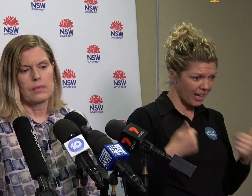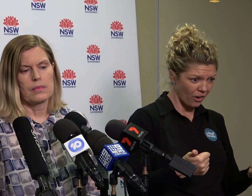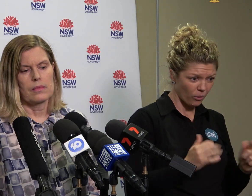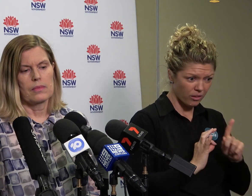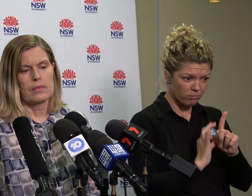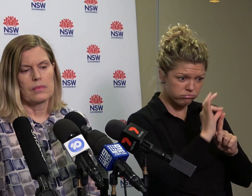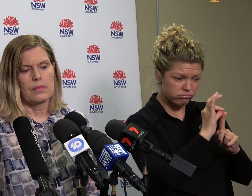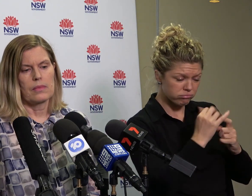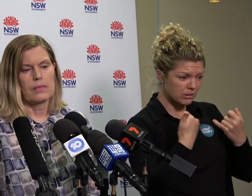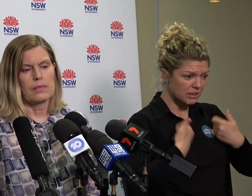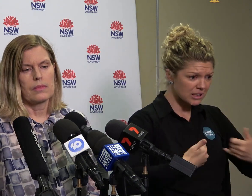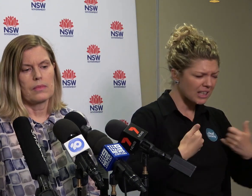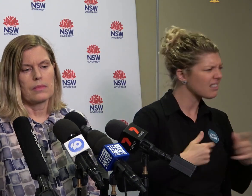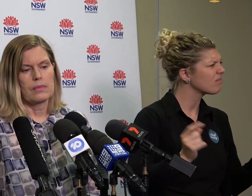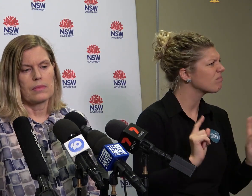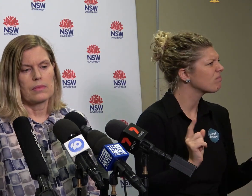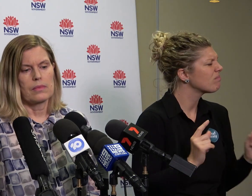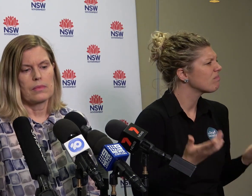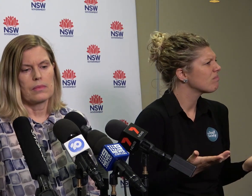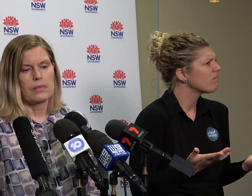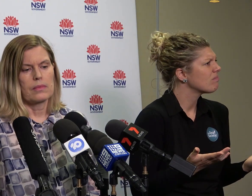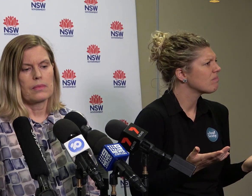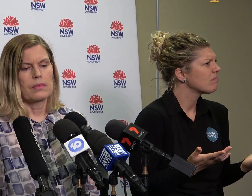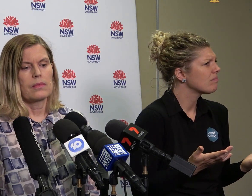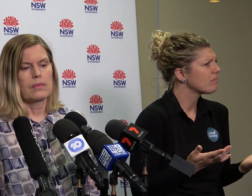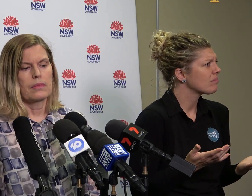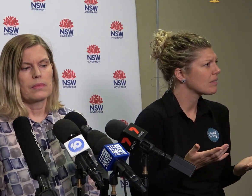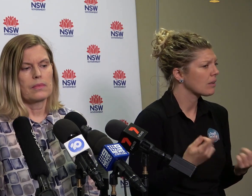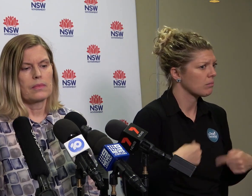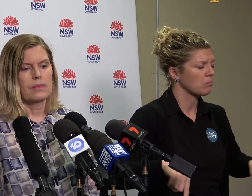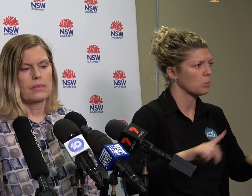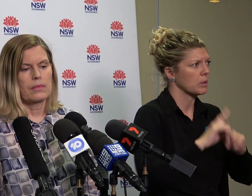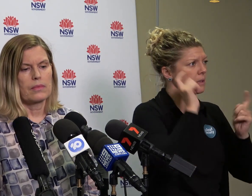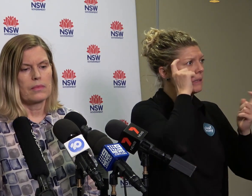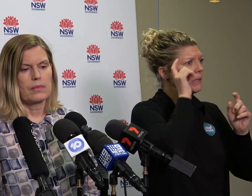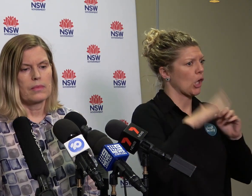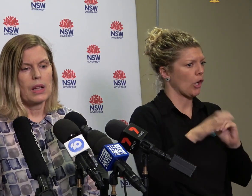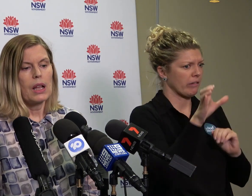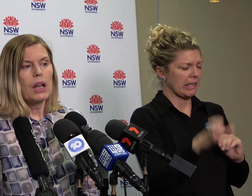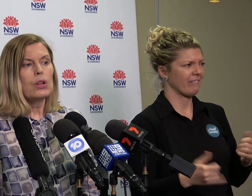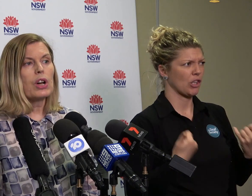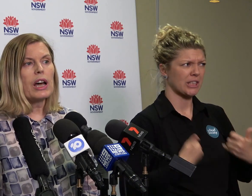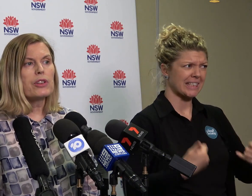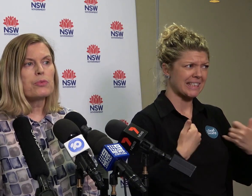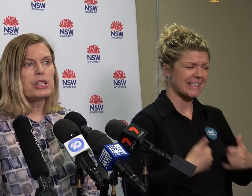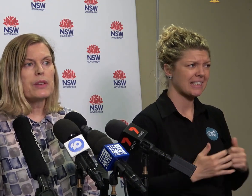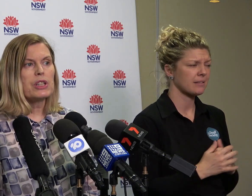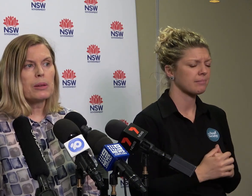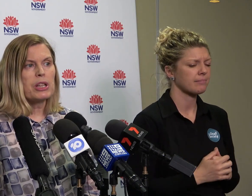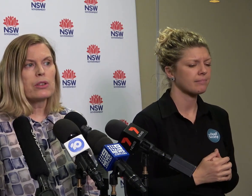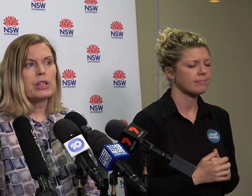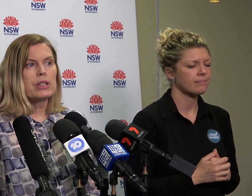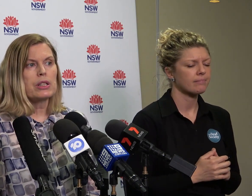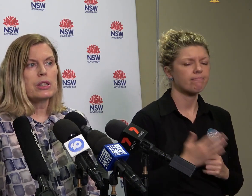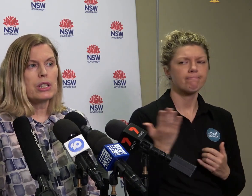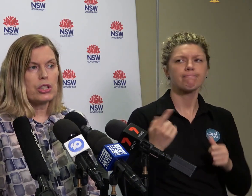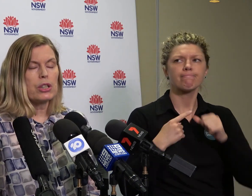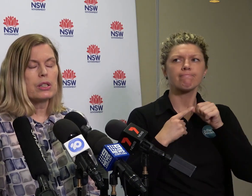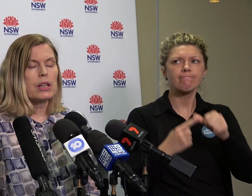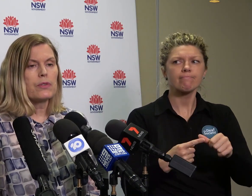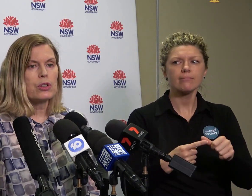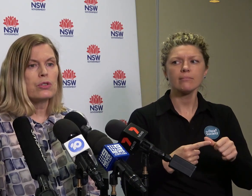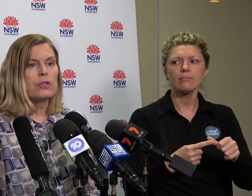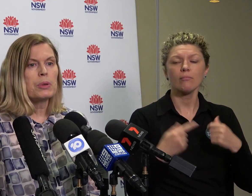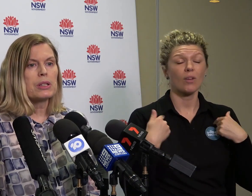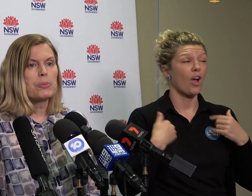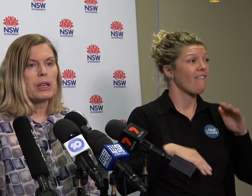or is it the same? Obviously the fact that he's in ICU is cause for some concern for his health. Look, I haven't received an update on his condition